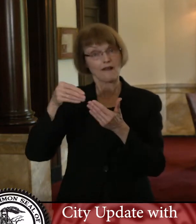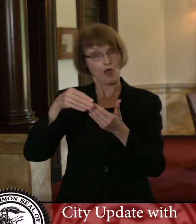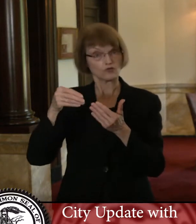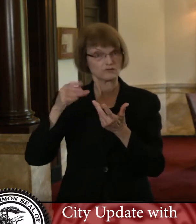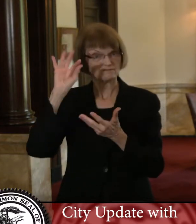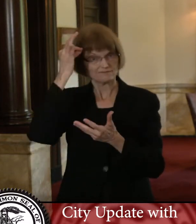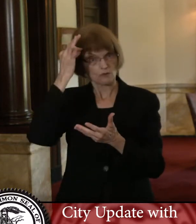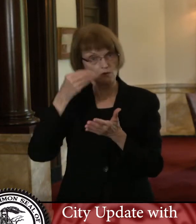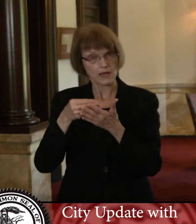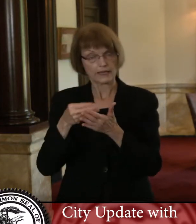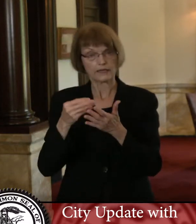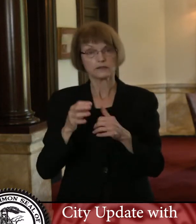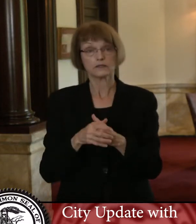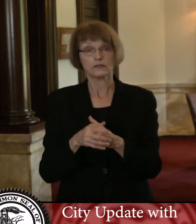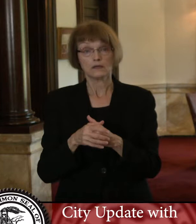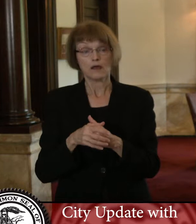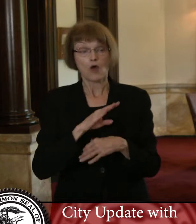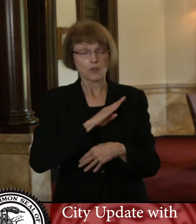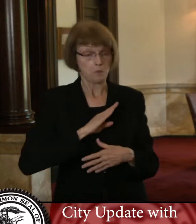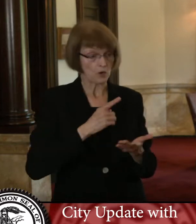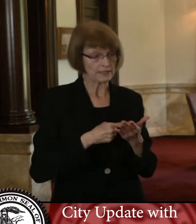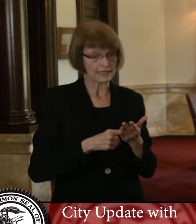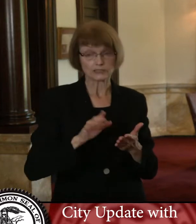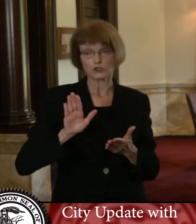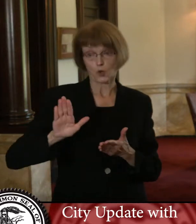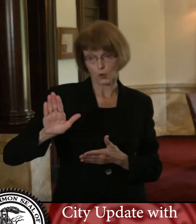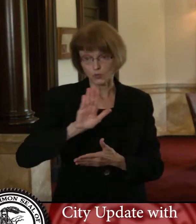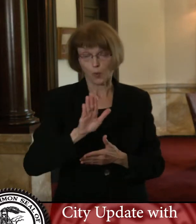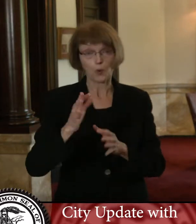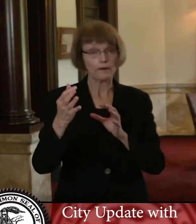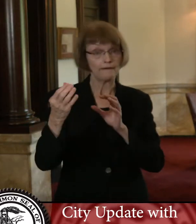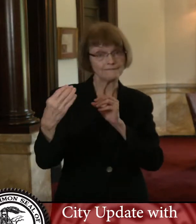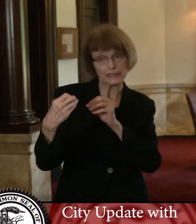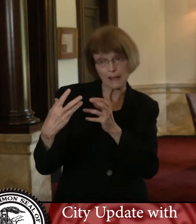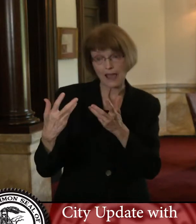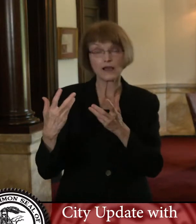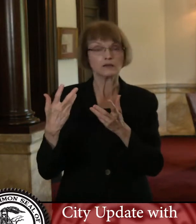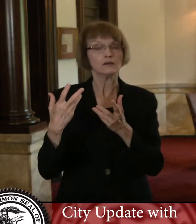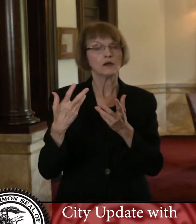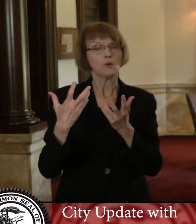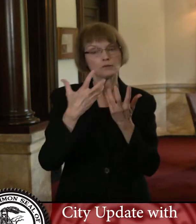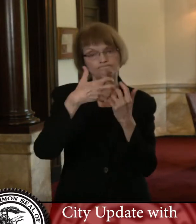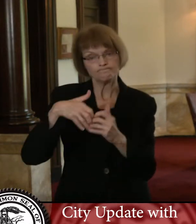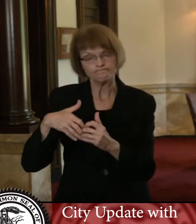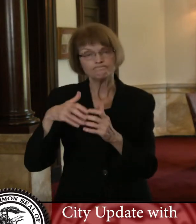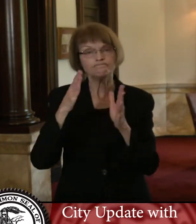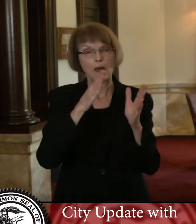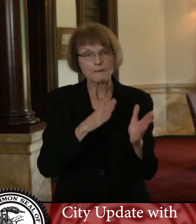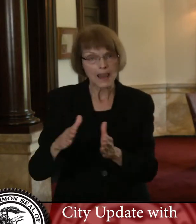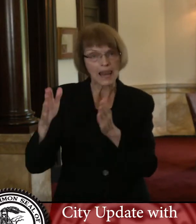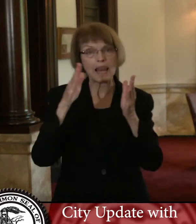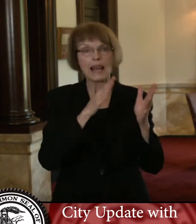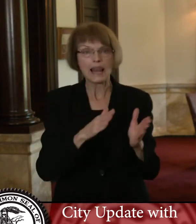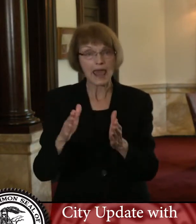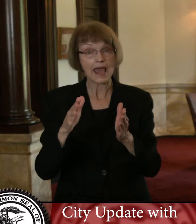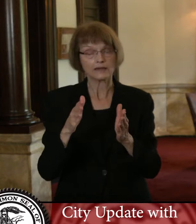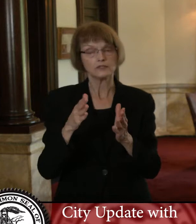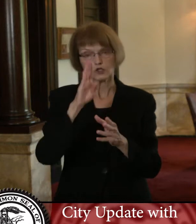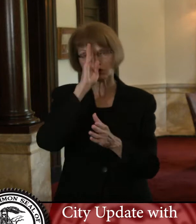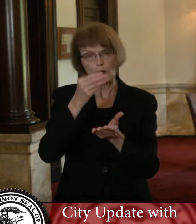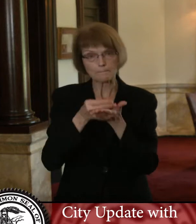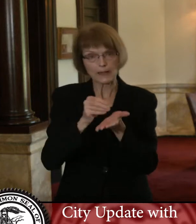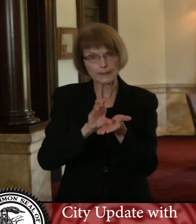on the discussions of the board and your public feedback, we drafted a framework to provide direct relief with